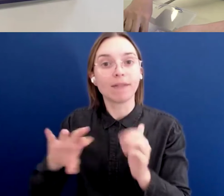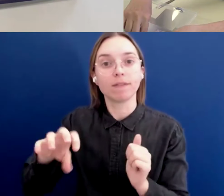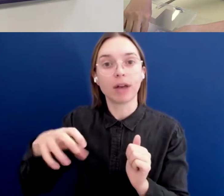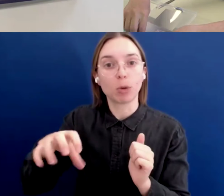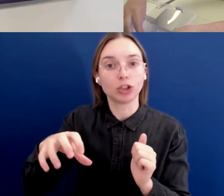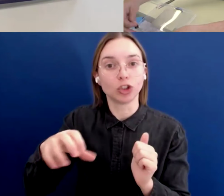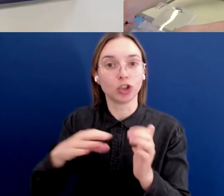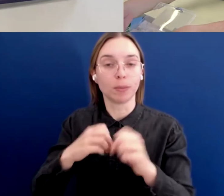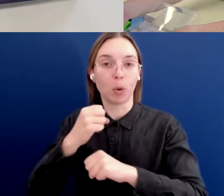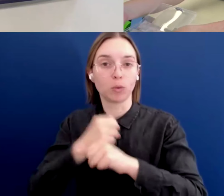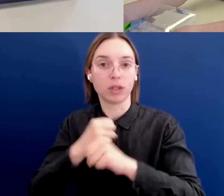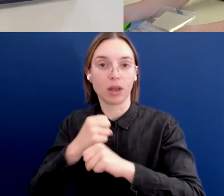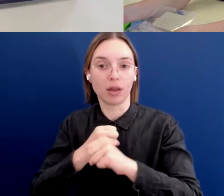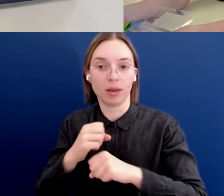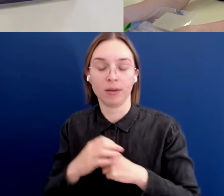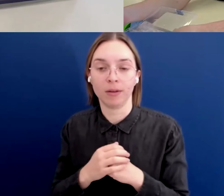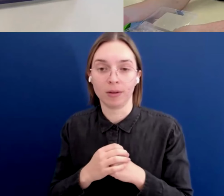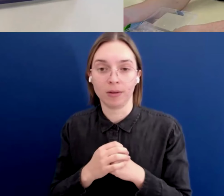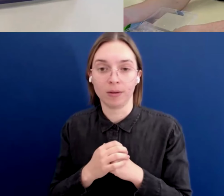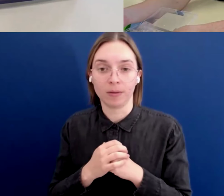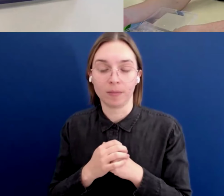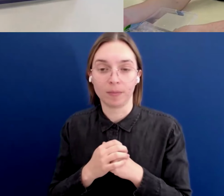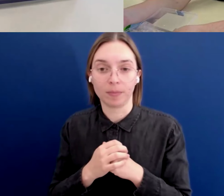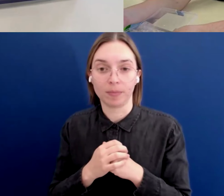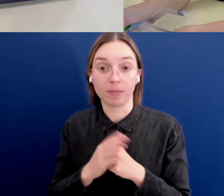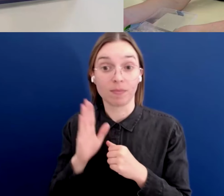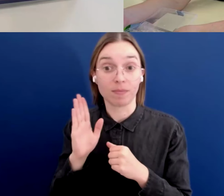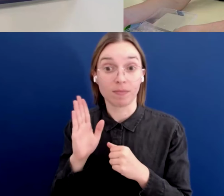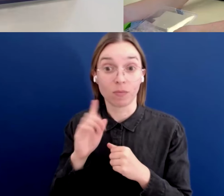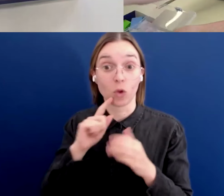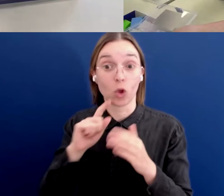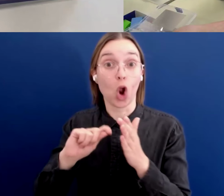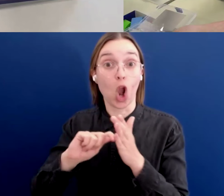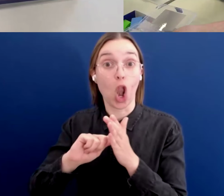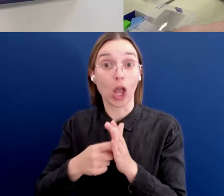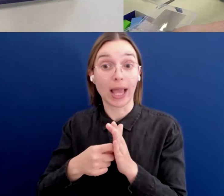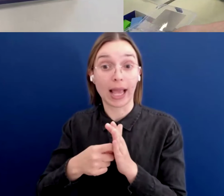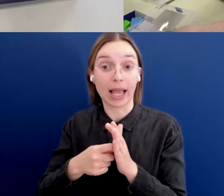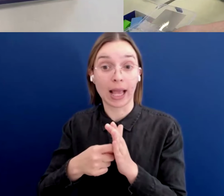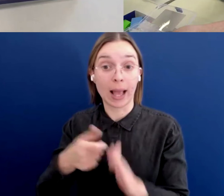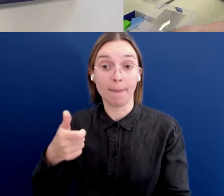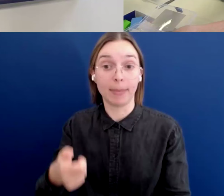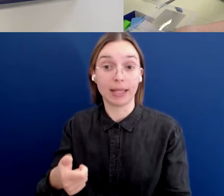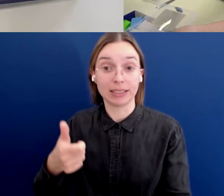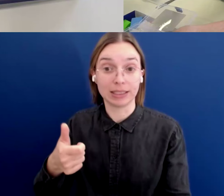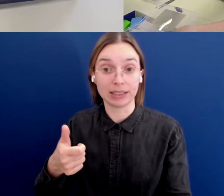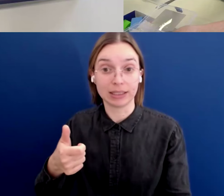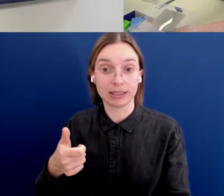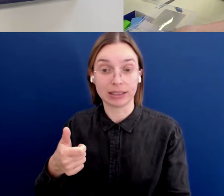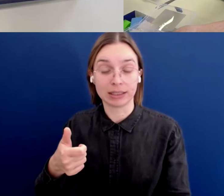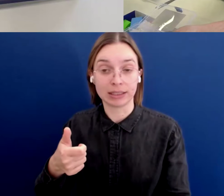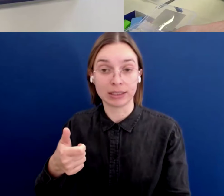The next thing up, that one, this is a locking button. Okay, so if I get even